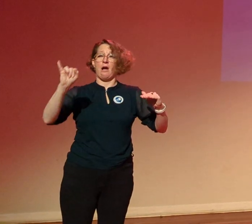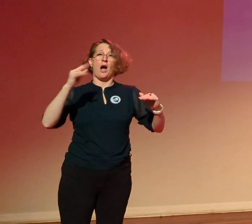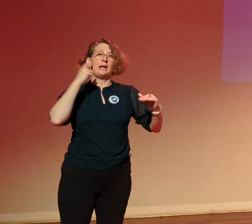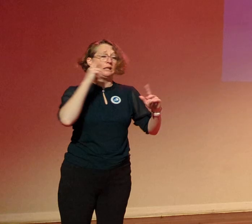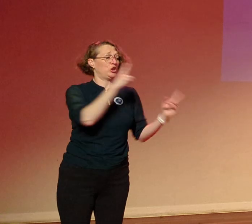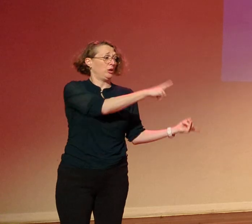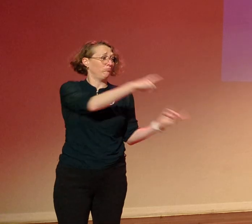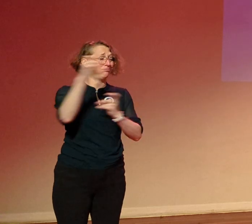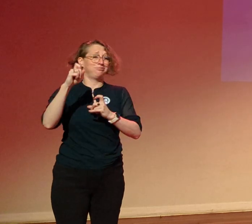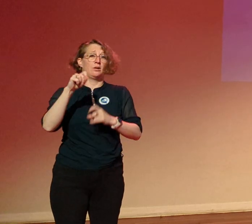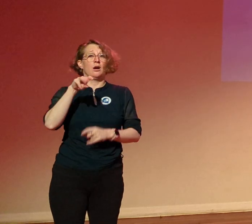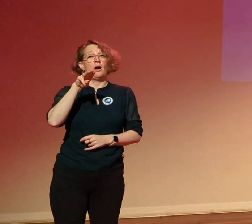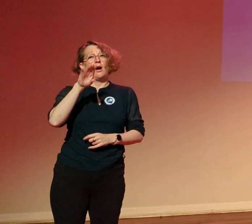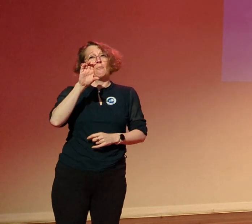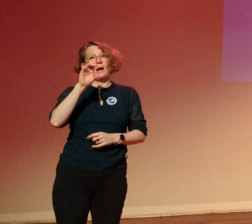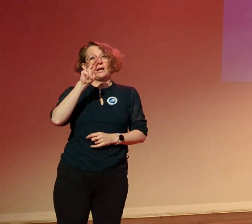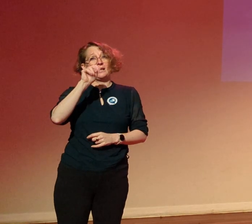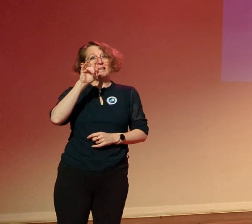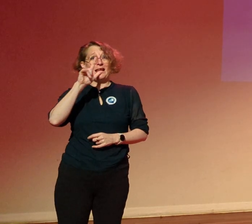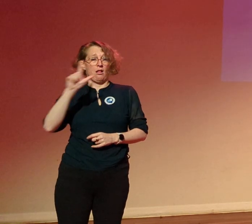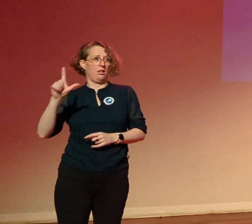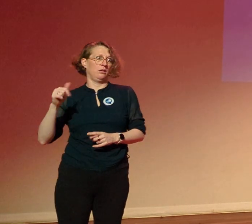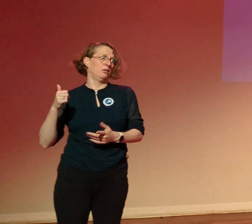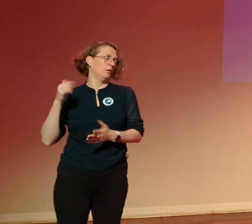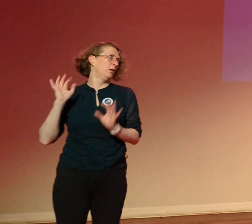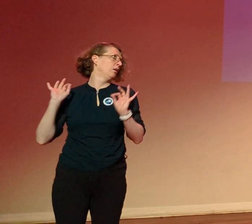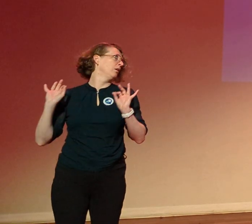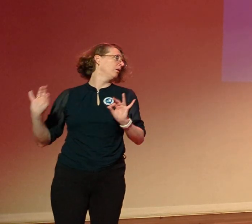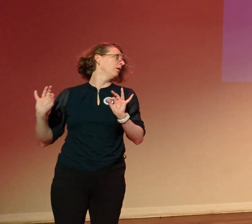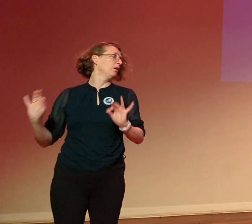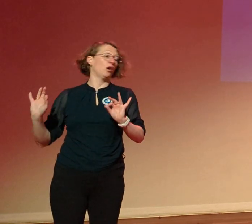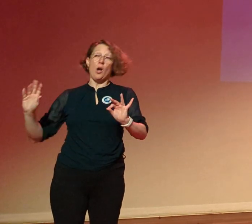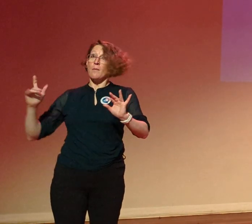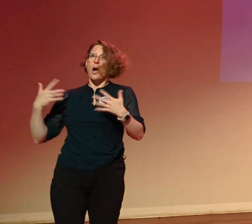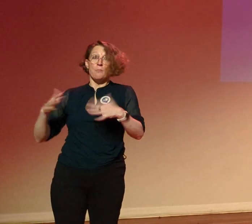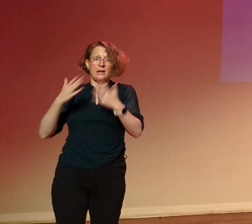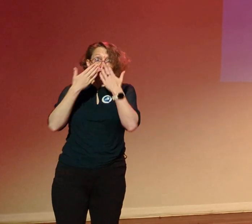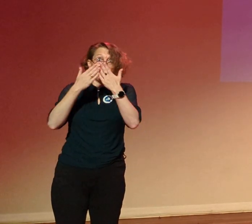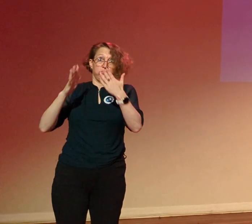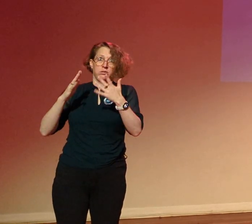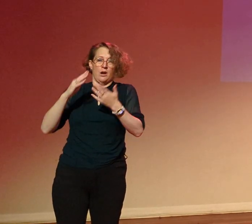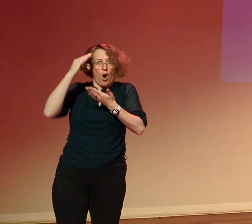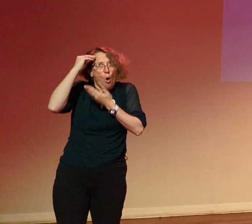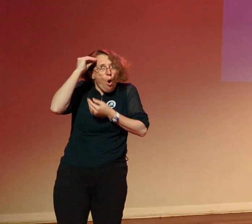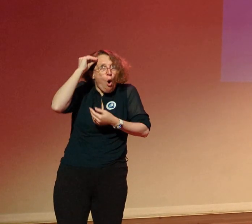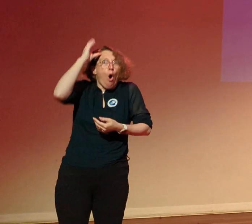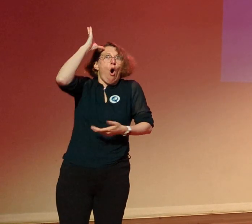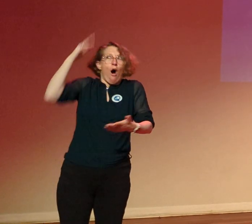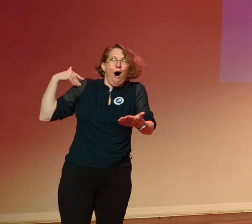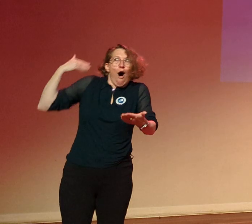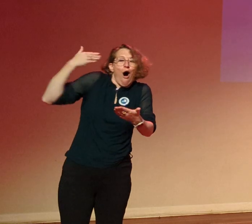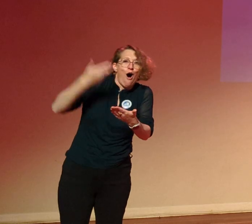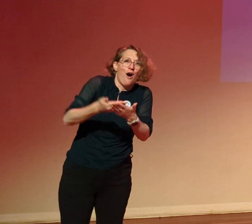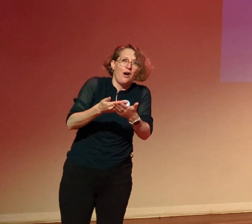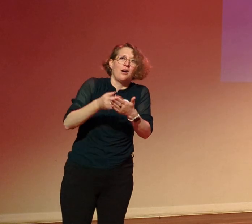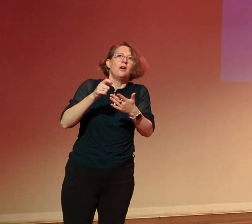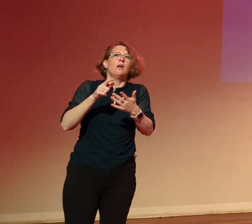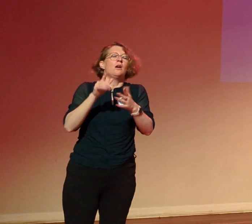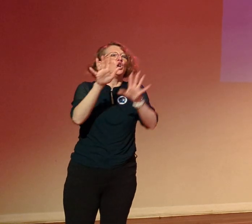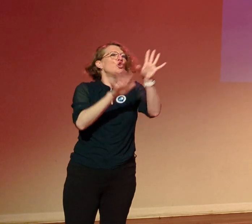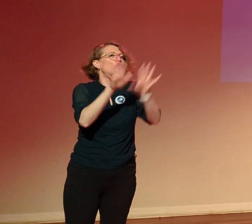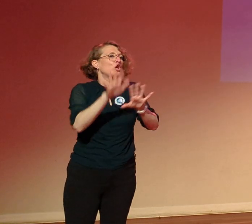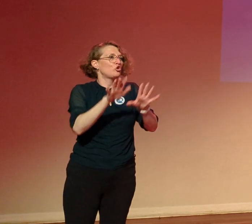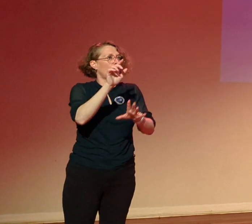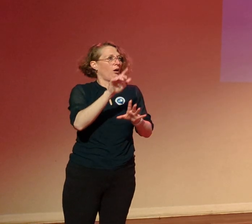is fantastic. I do think we have come a long way since him in terms of how we classify gesture and how we